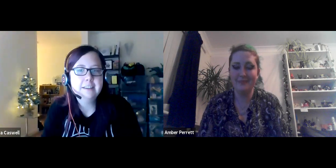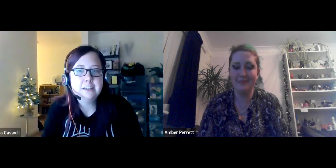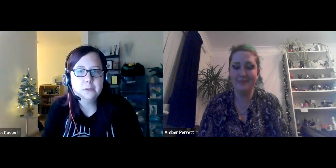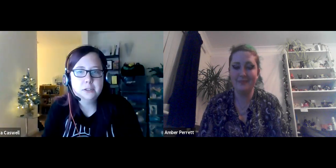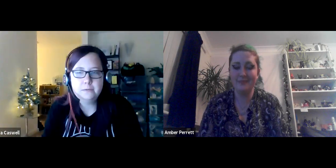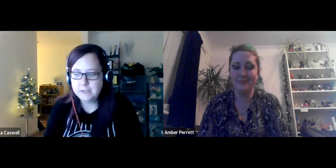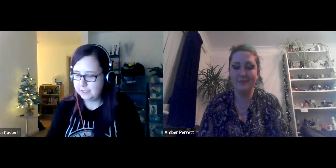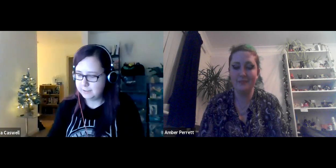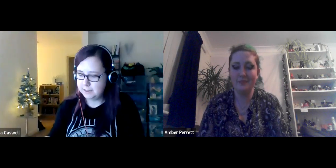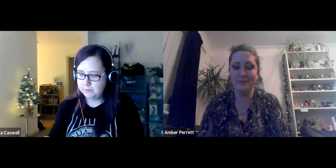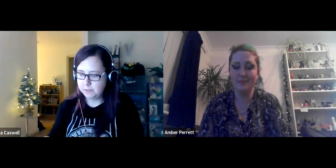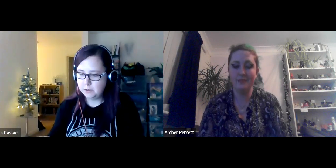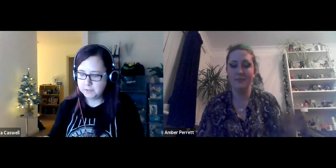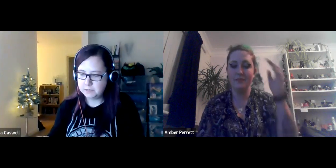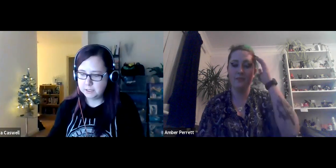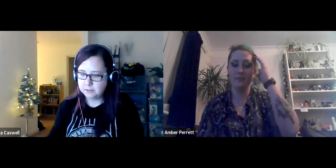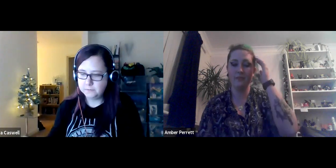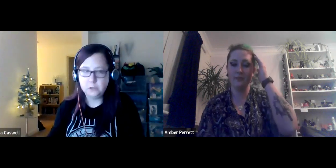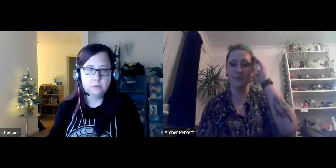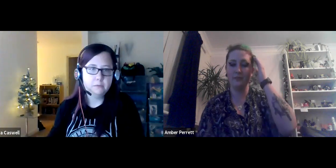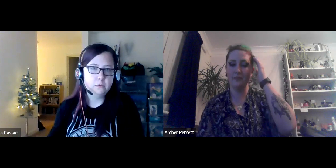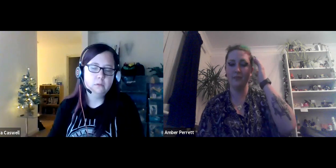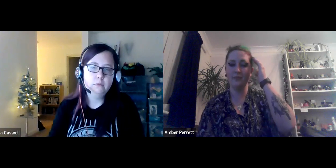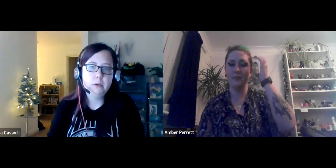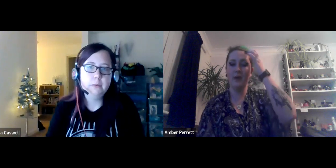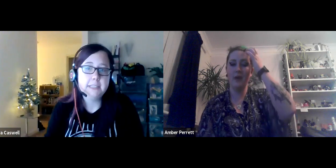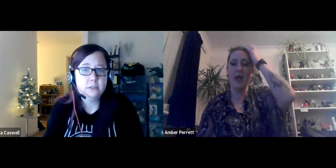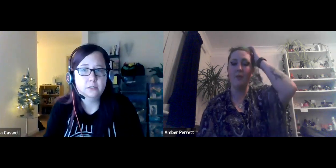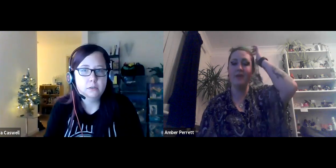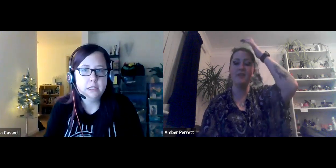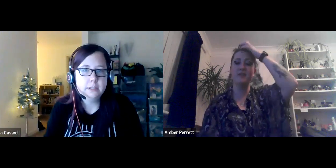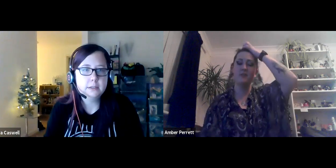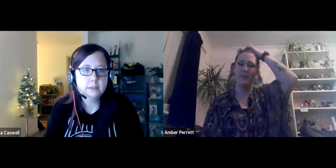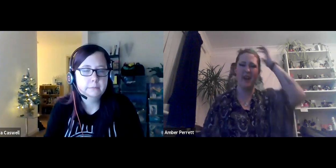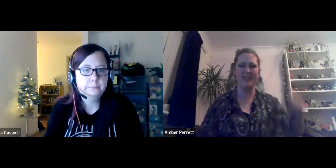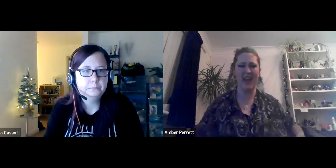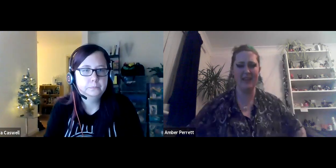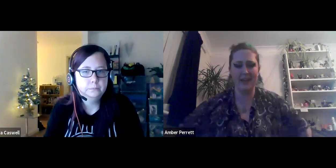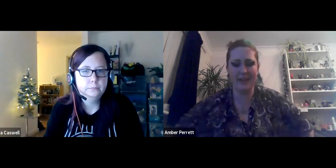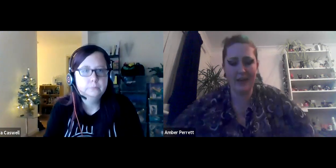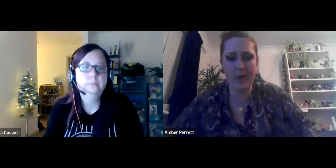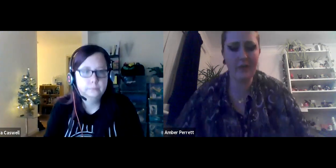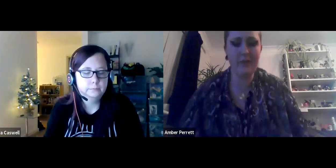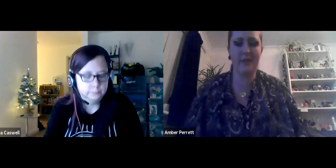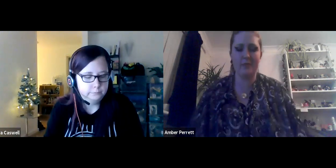Did you want to do feelings now, Amber? Obviously, we did a few before, but we didn't. Yeah, we did. Was it like 10 the other day? Whereas obviously we